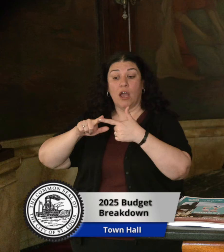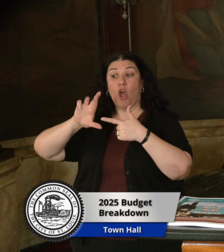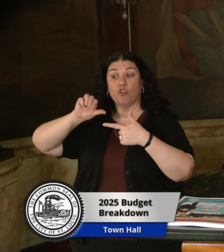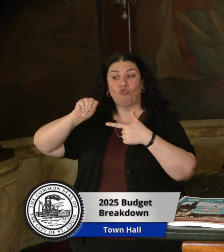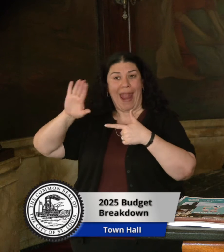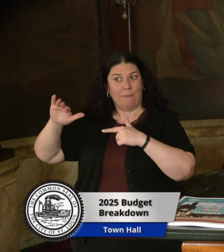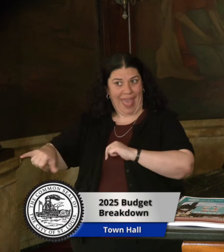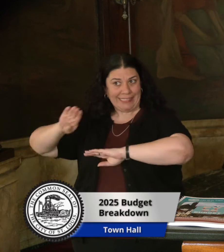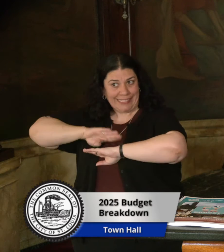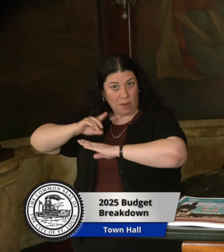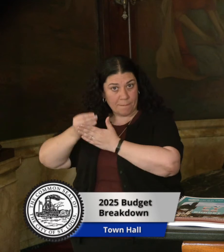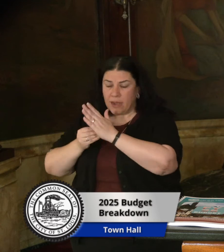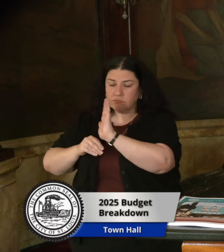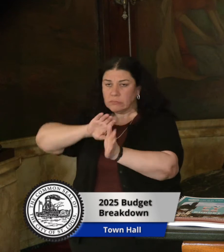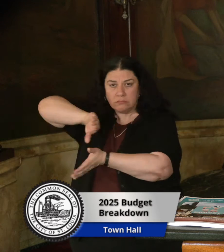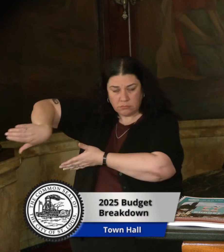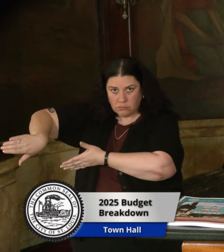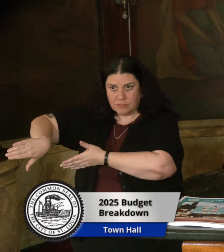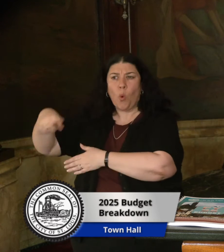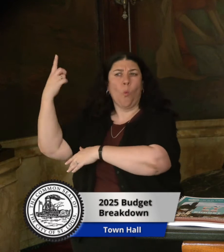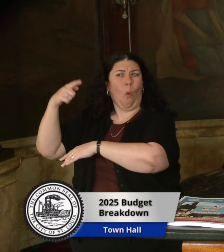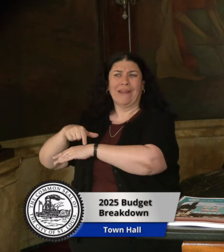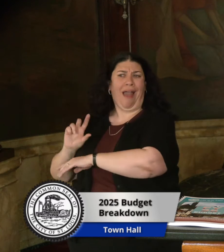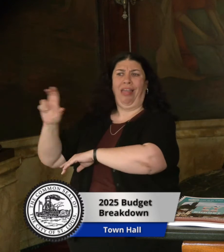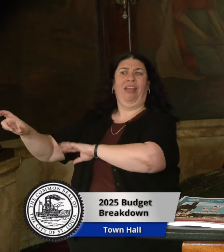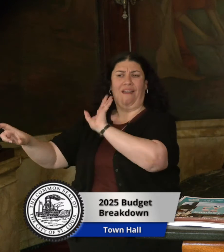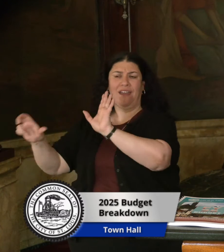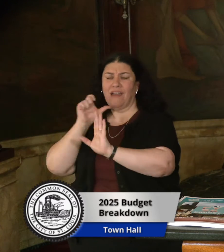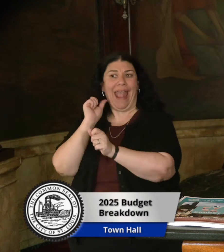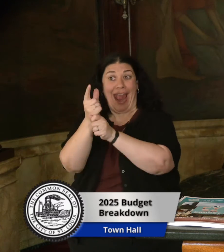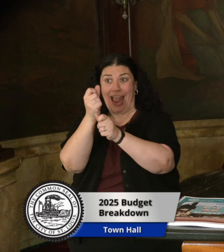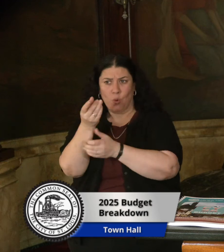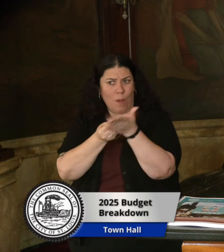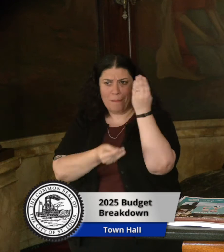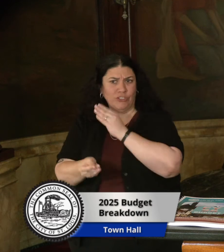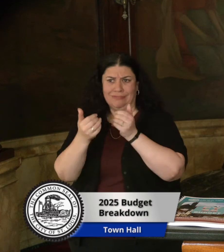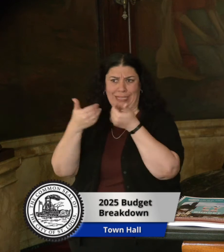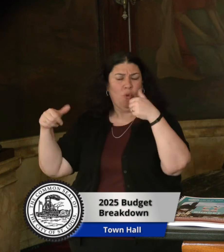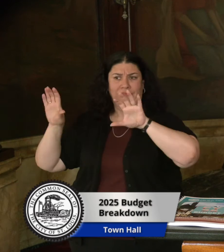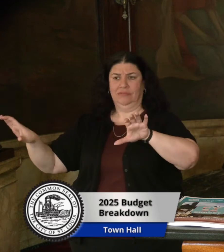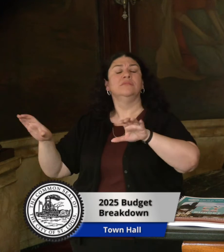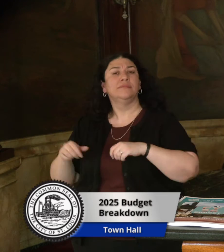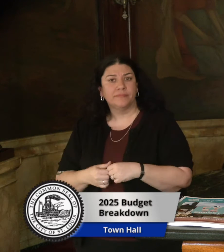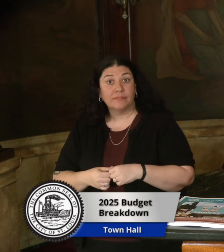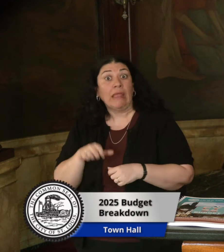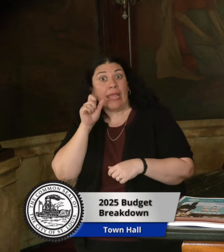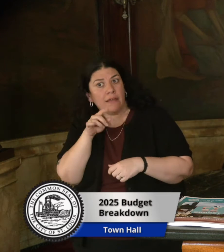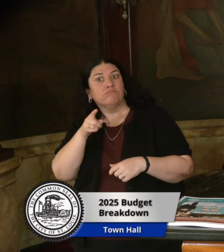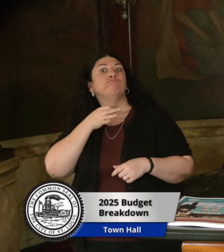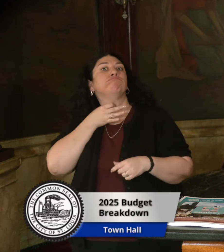are separate one-time funds and don't factor into the annual budget. And you can visit if you want to know